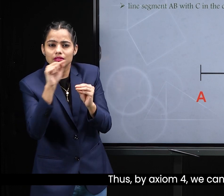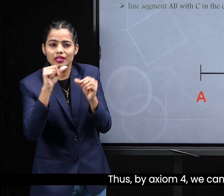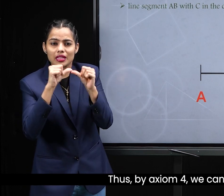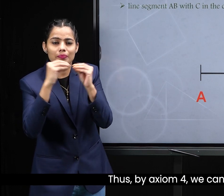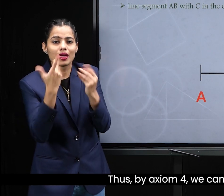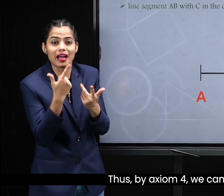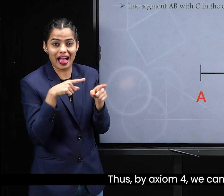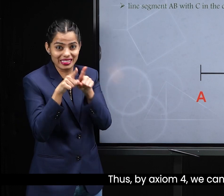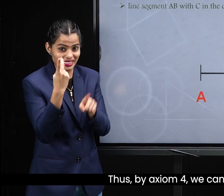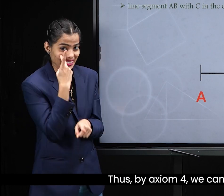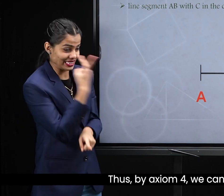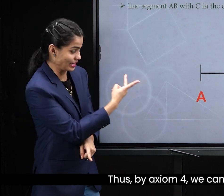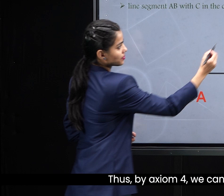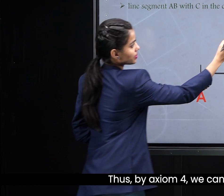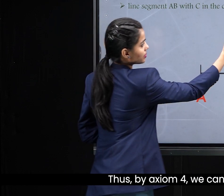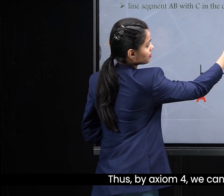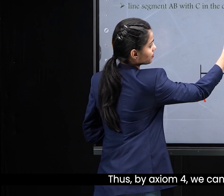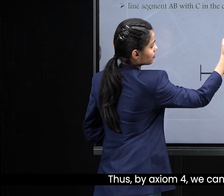AB.